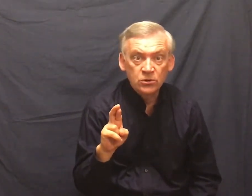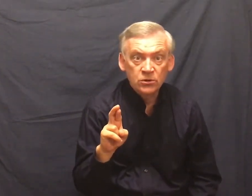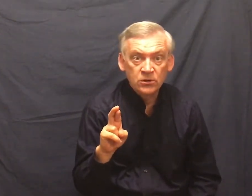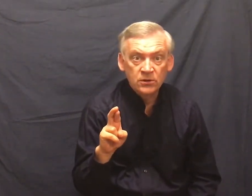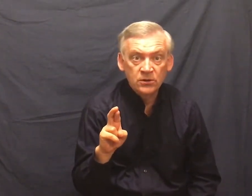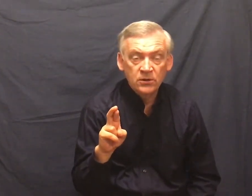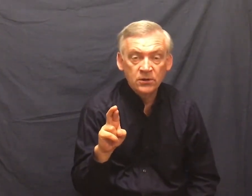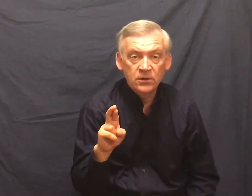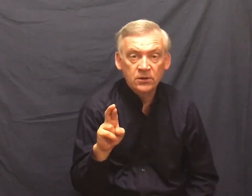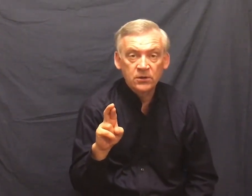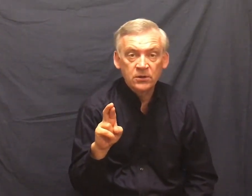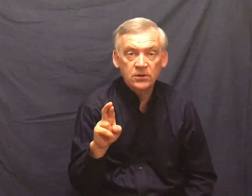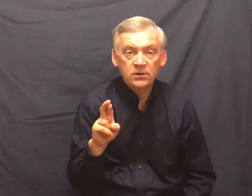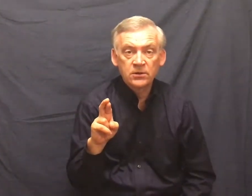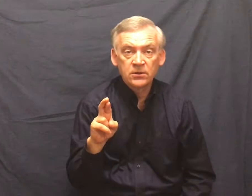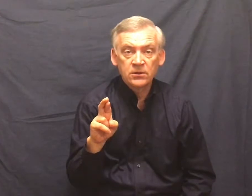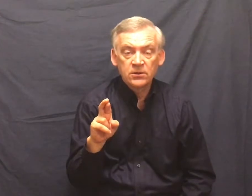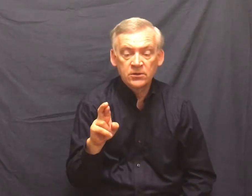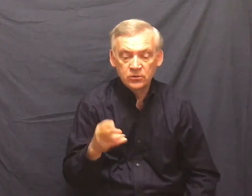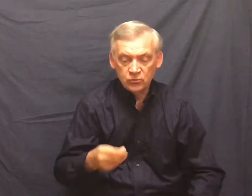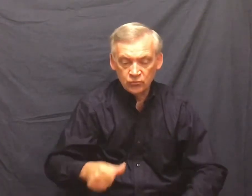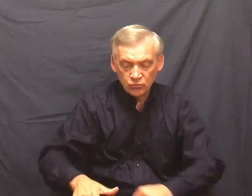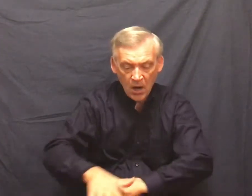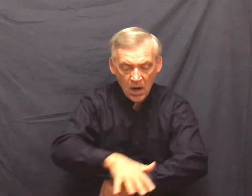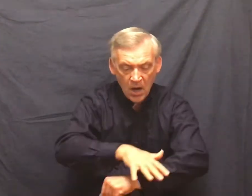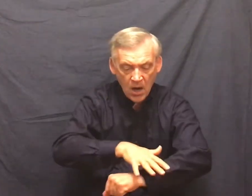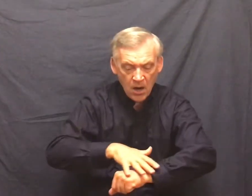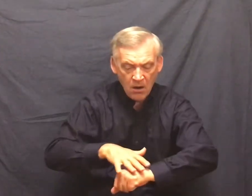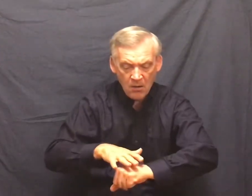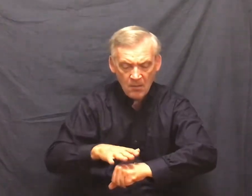The brown, dry leaves on the ground scudded a few feet.